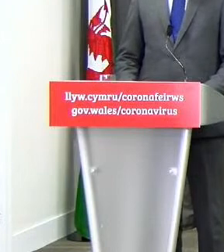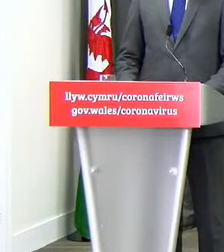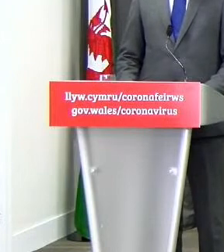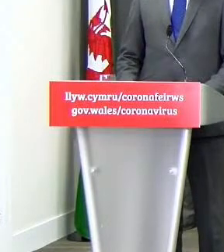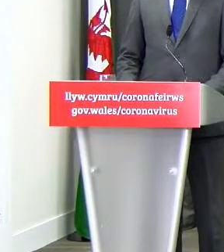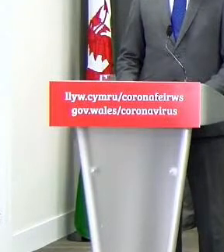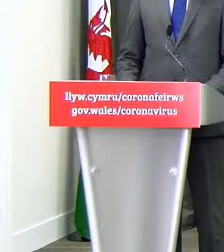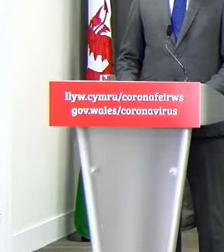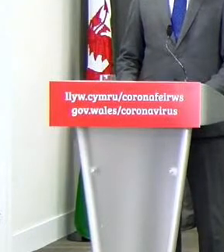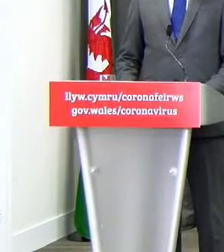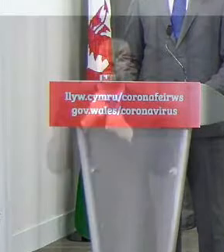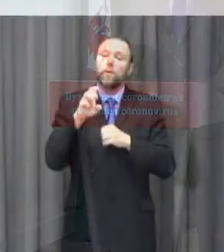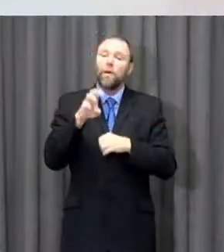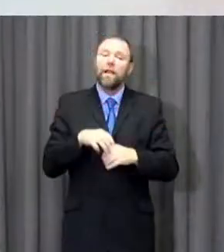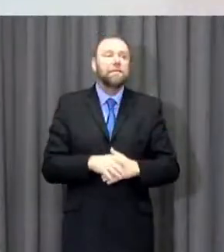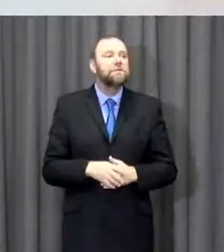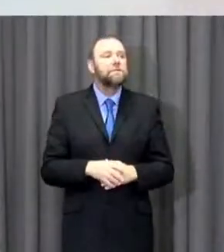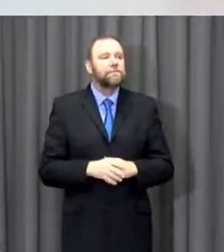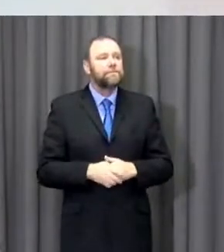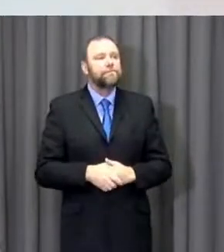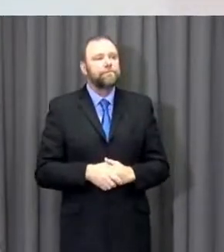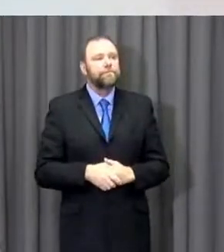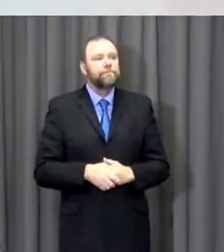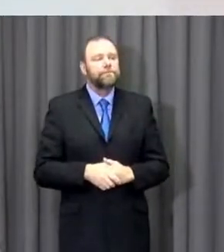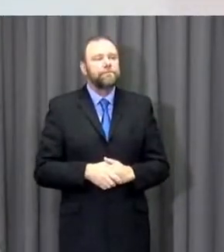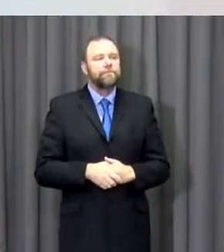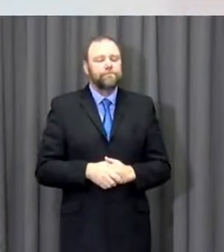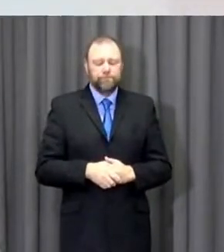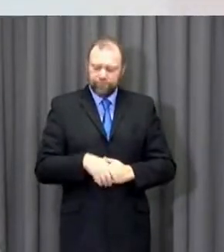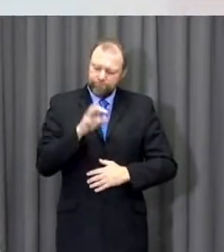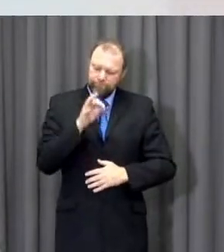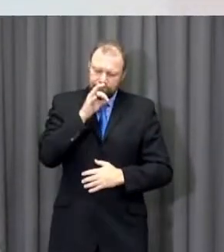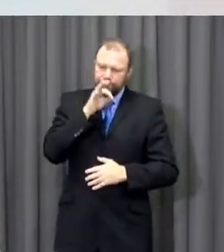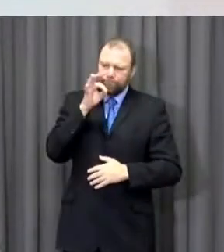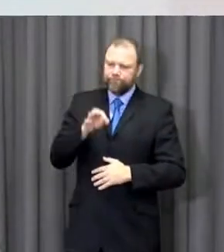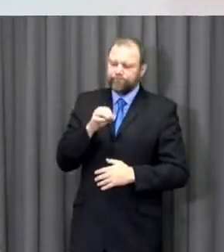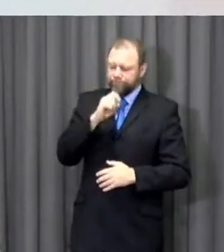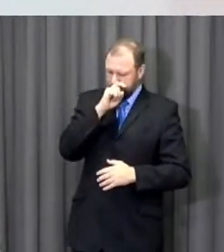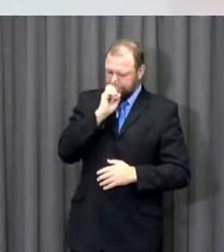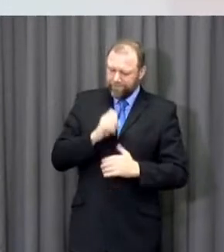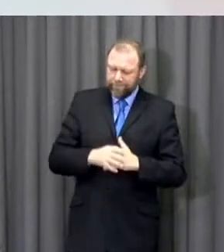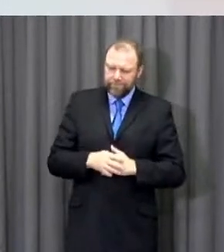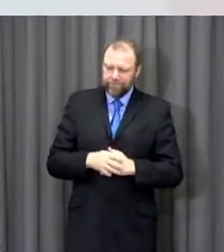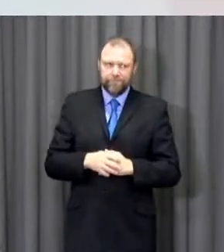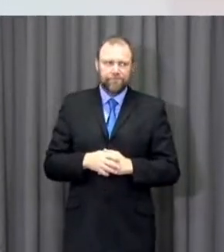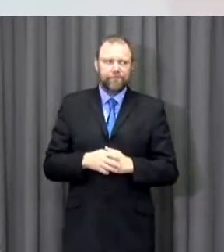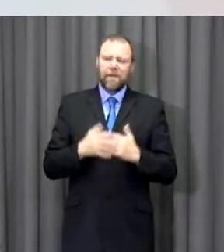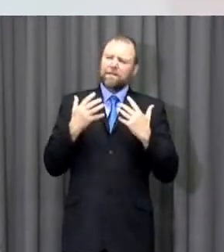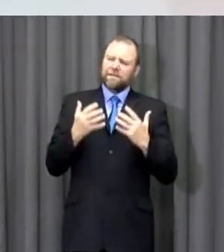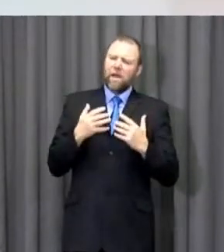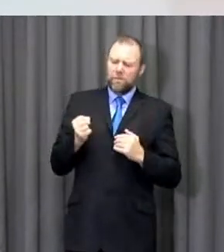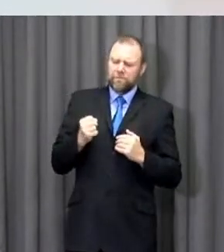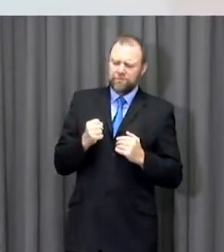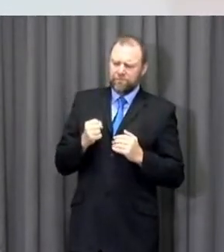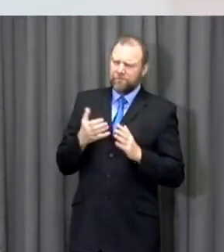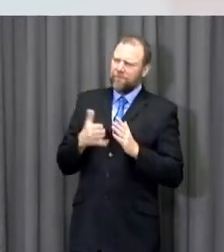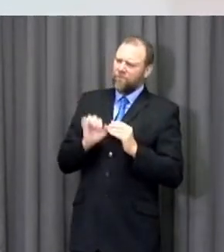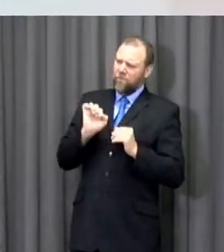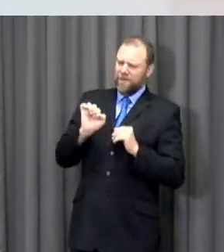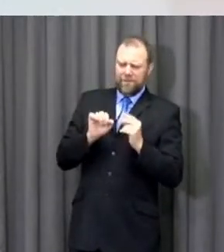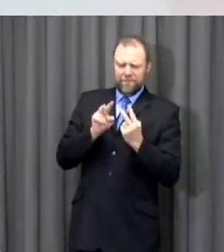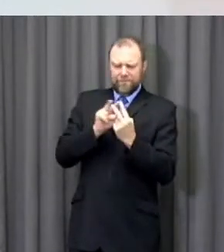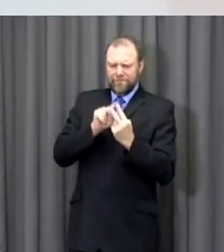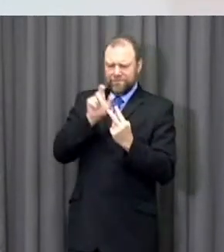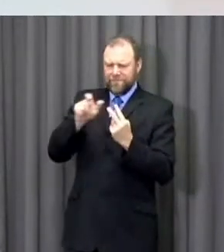Wales. As the 2 people giving the scientific advice to ministers, what do you think